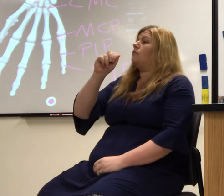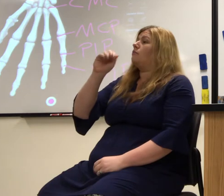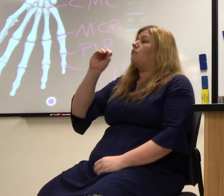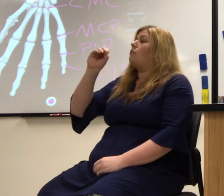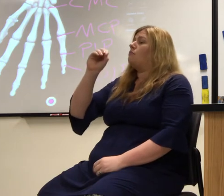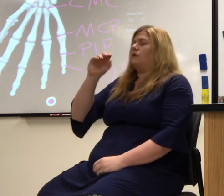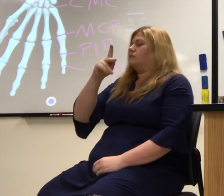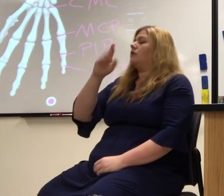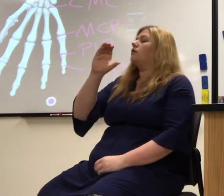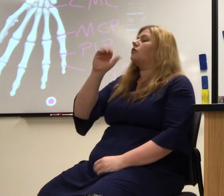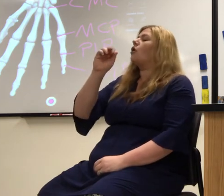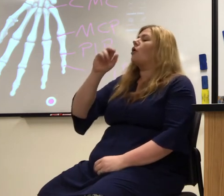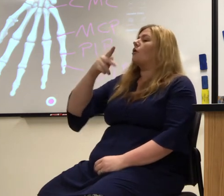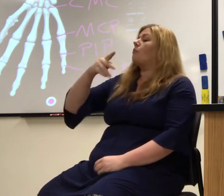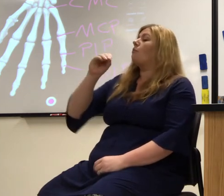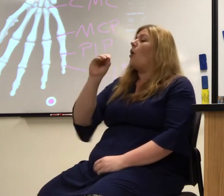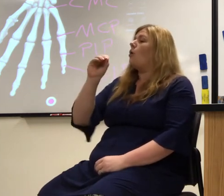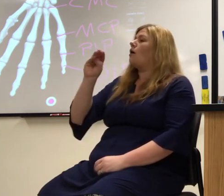Carpometacarpal.